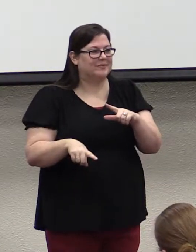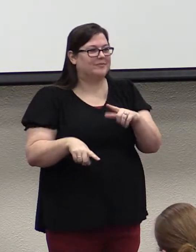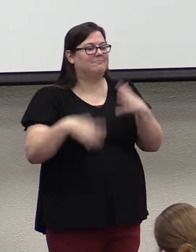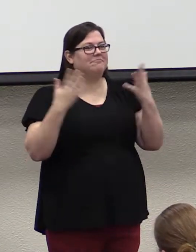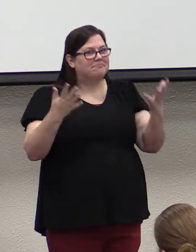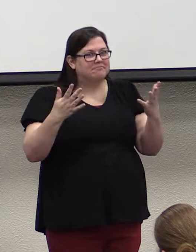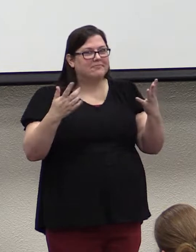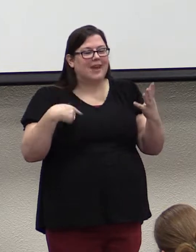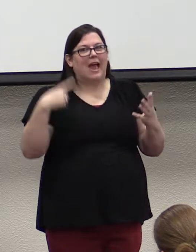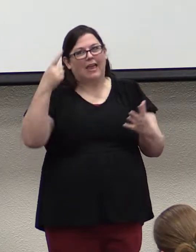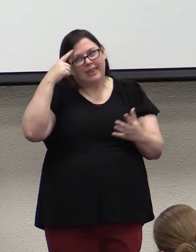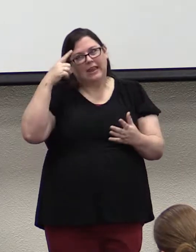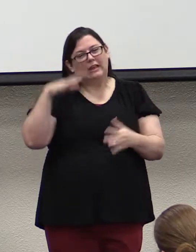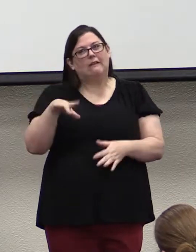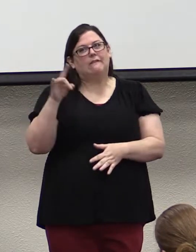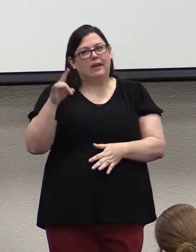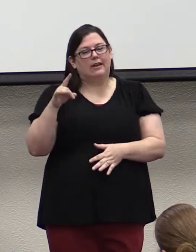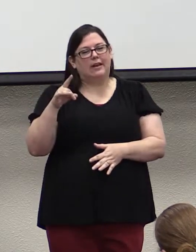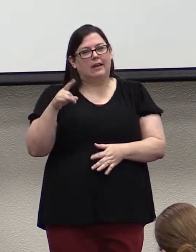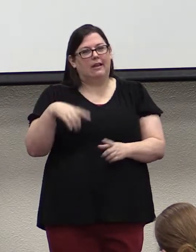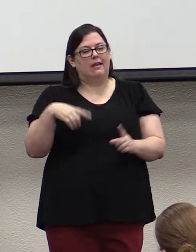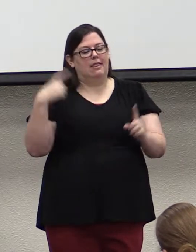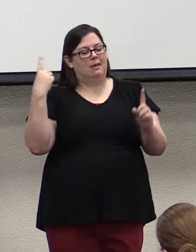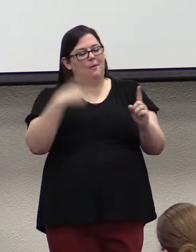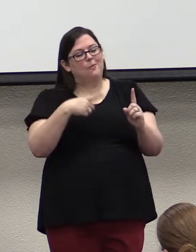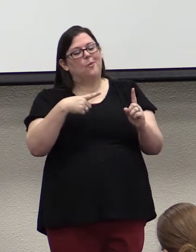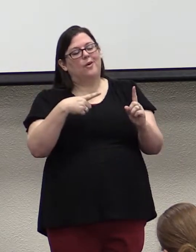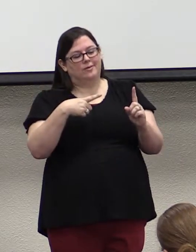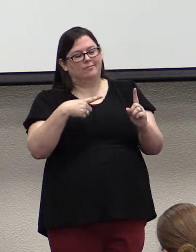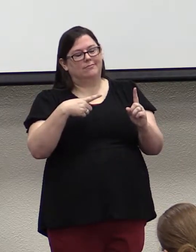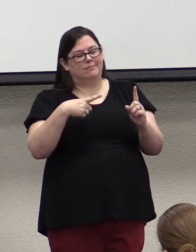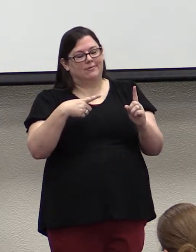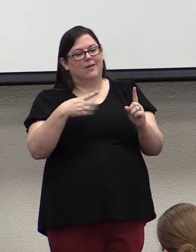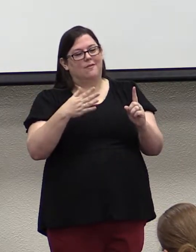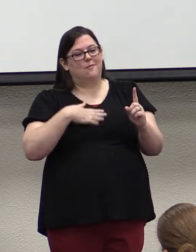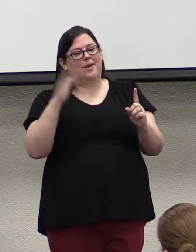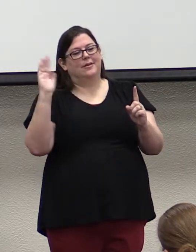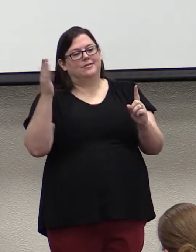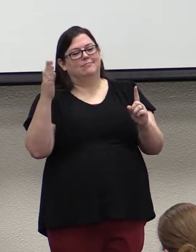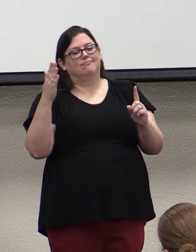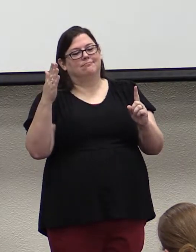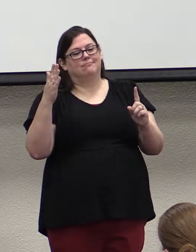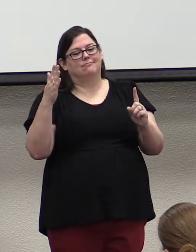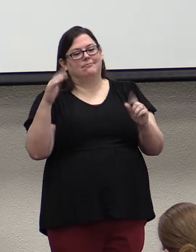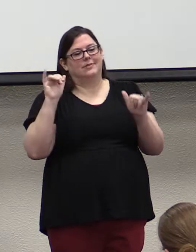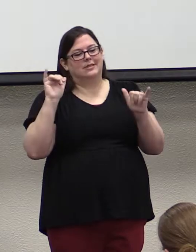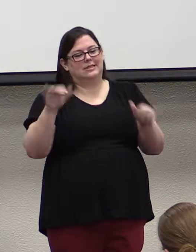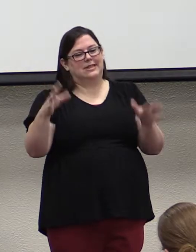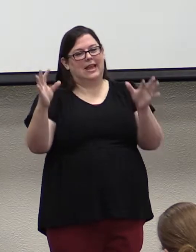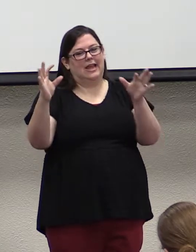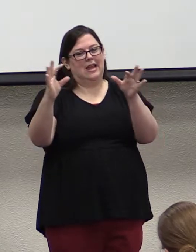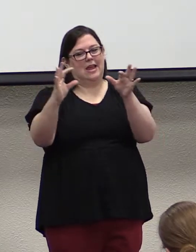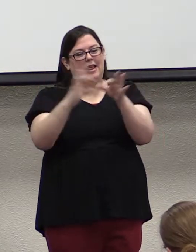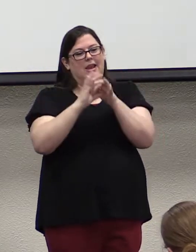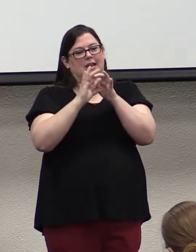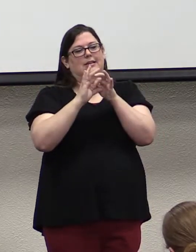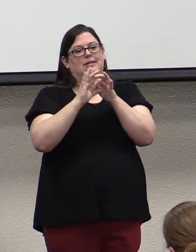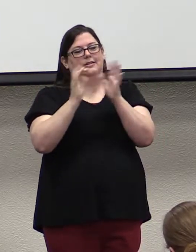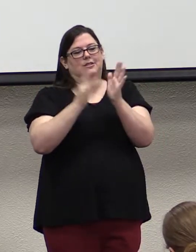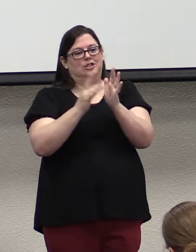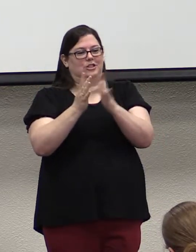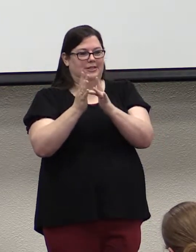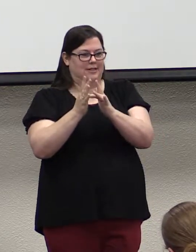So I think you're finding the main thrust of what I'm going to be talking about this morning, staying connected to Jesus.